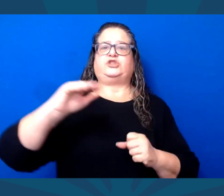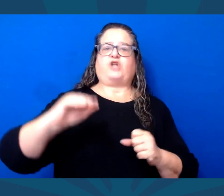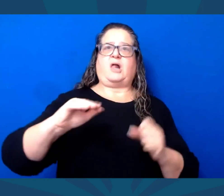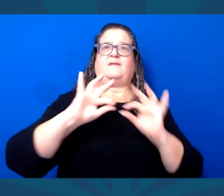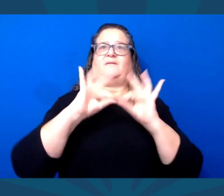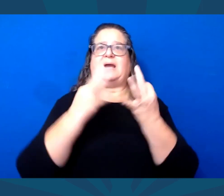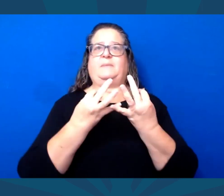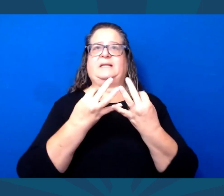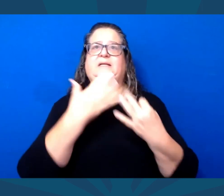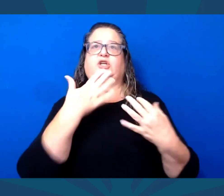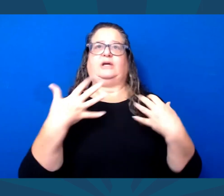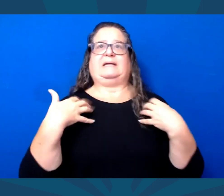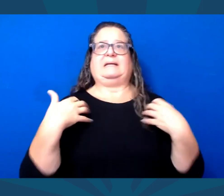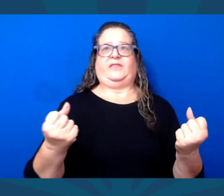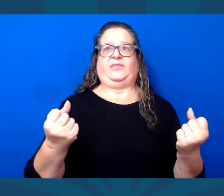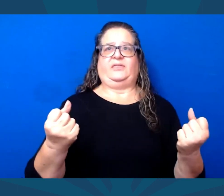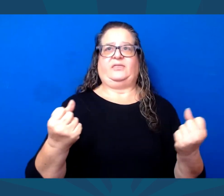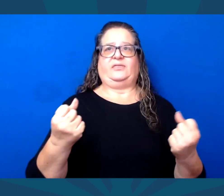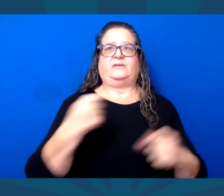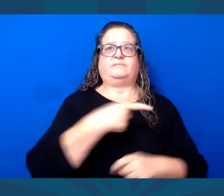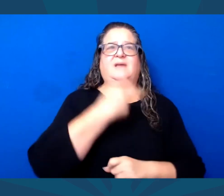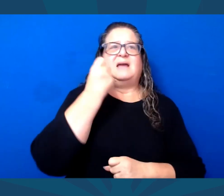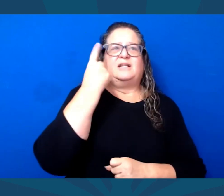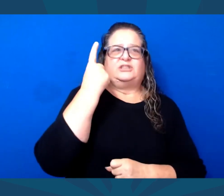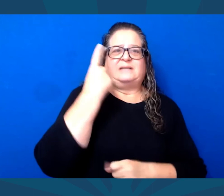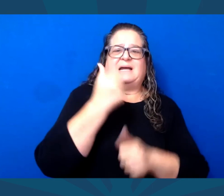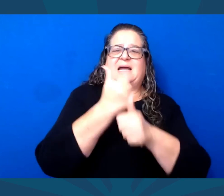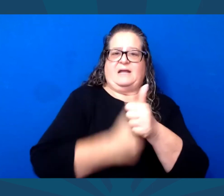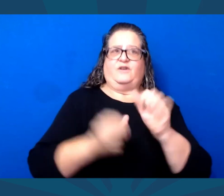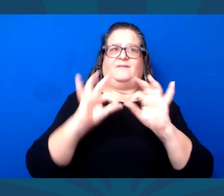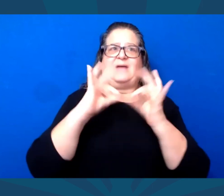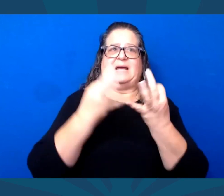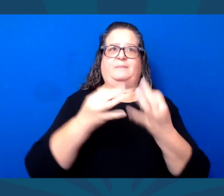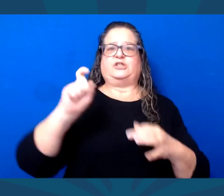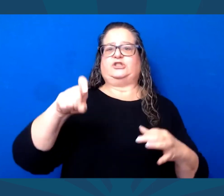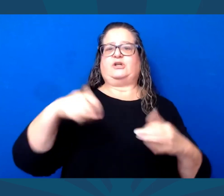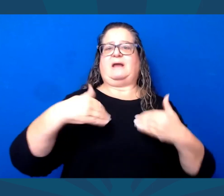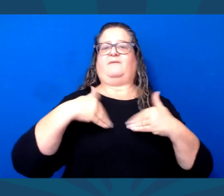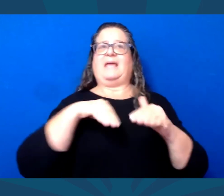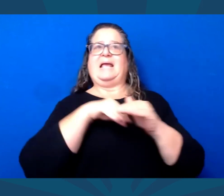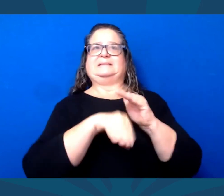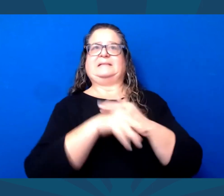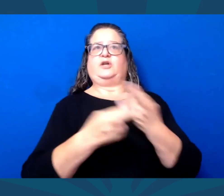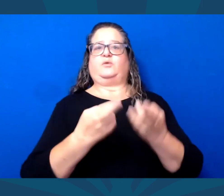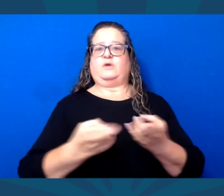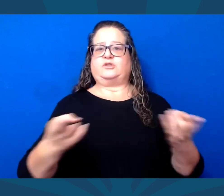Nikita understands that every family should have access to the resources they need.